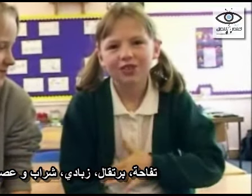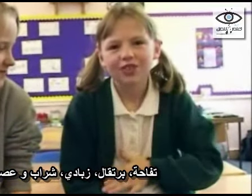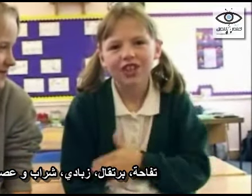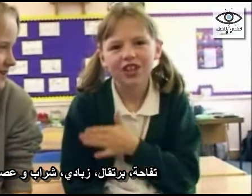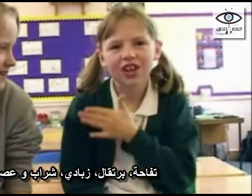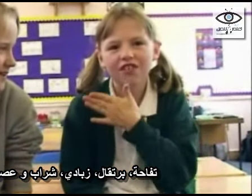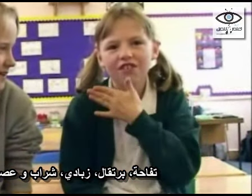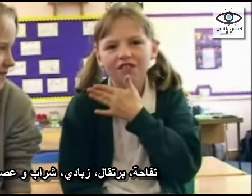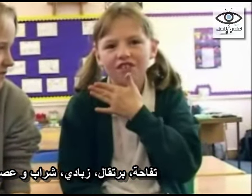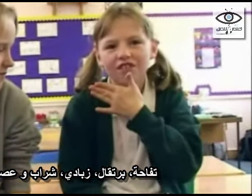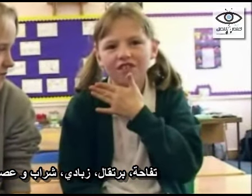use.